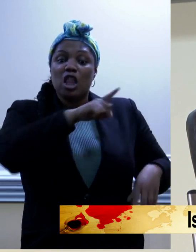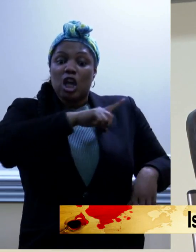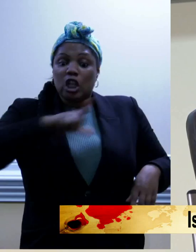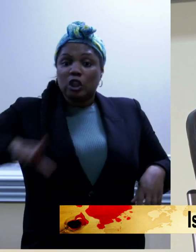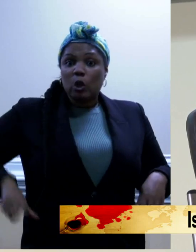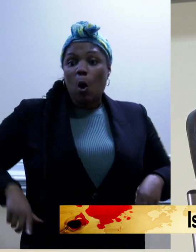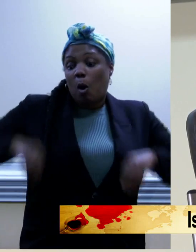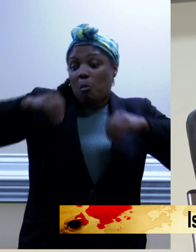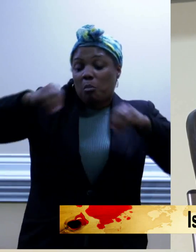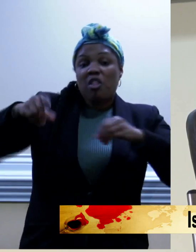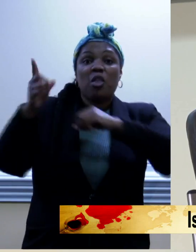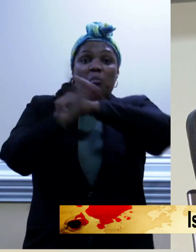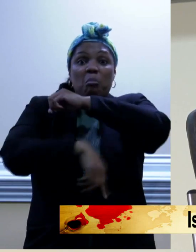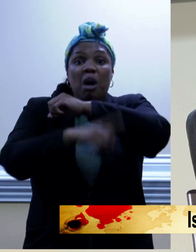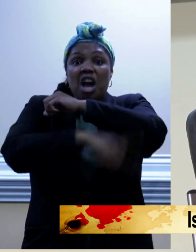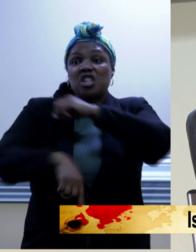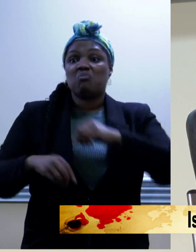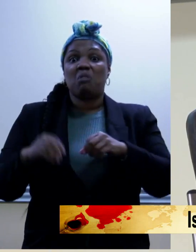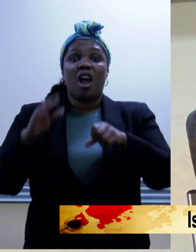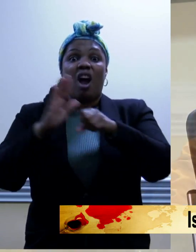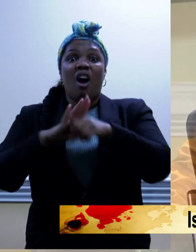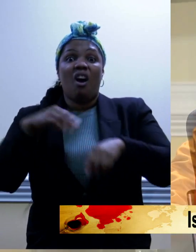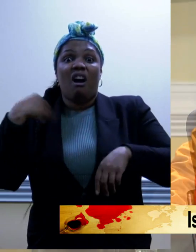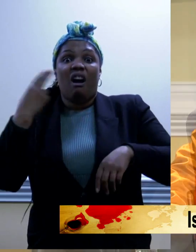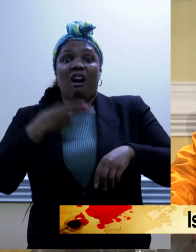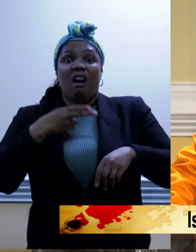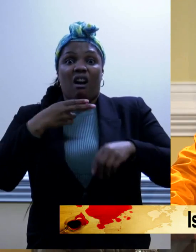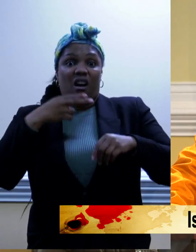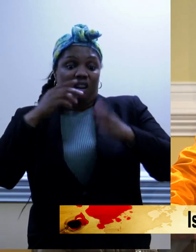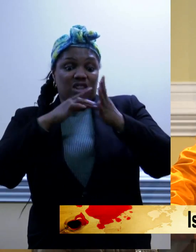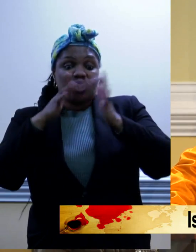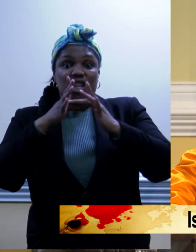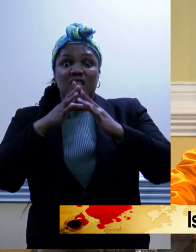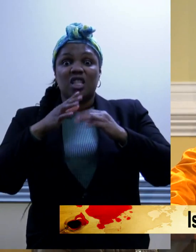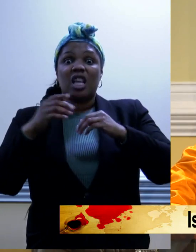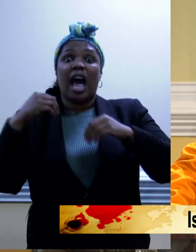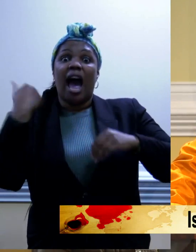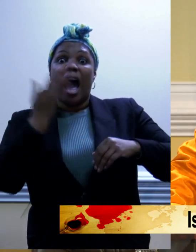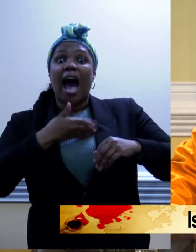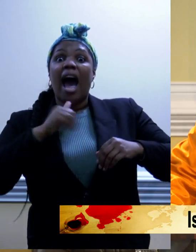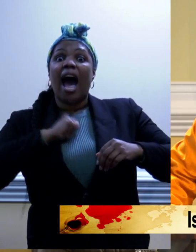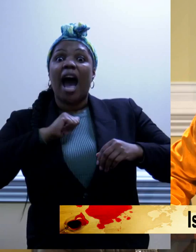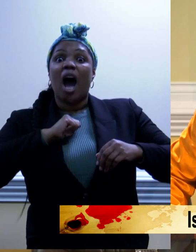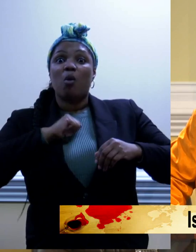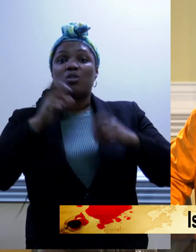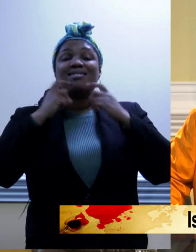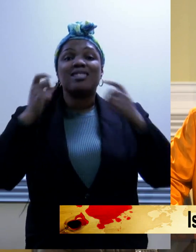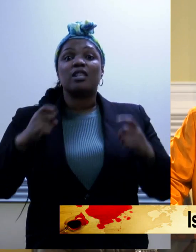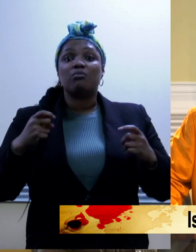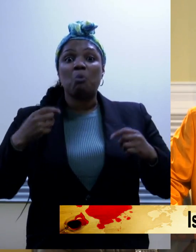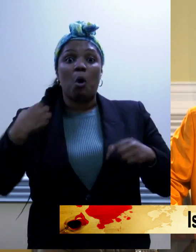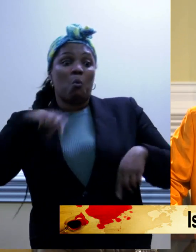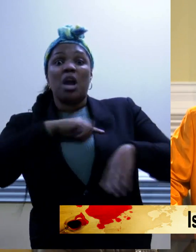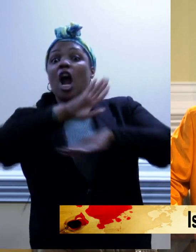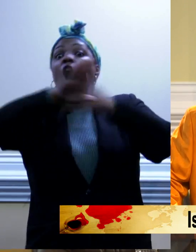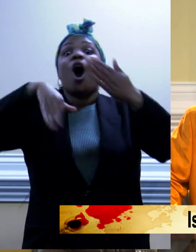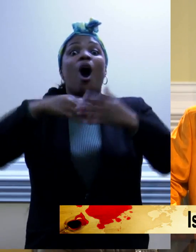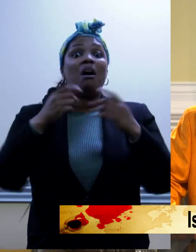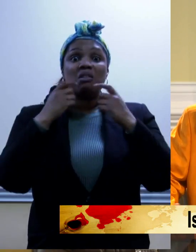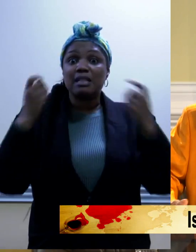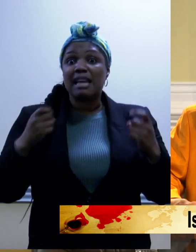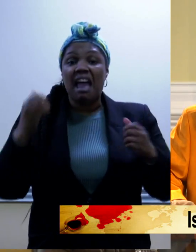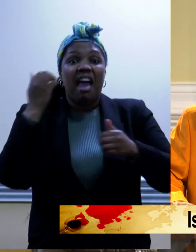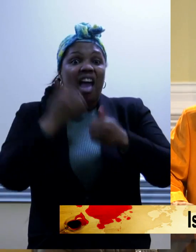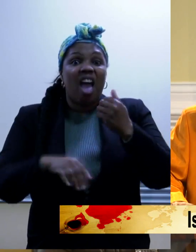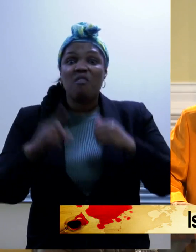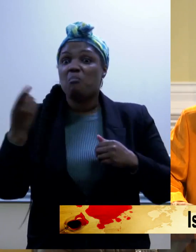the iniquity of us all. And the Lord has laid on him the sin of everybody that's committed sin. That's in everybody on the planet.